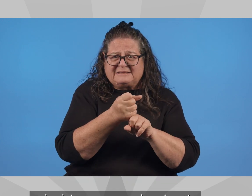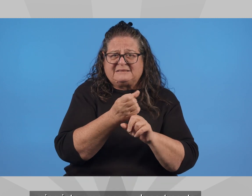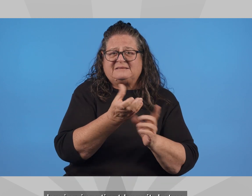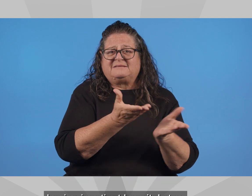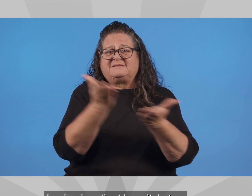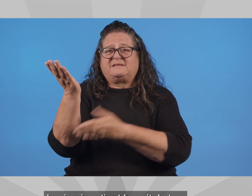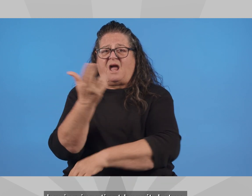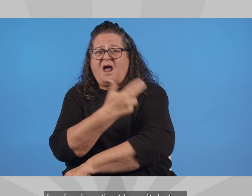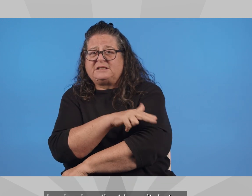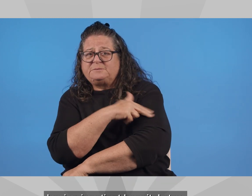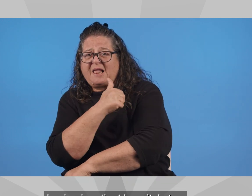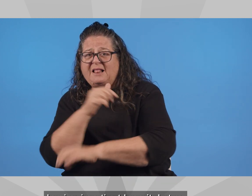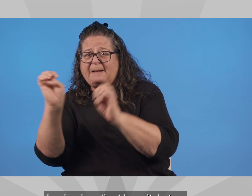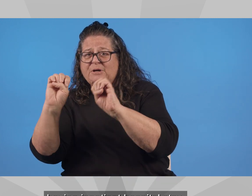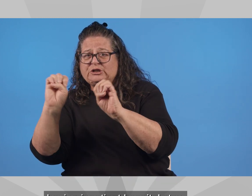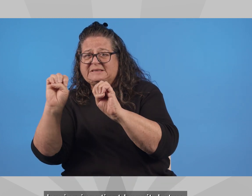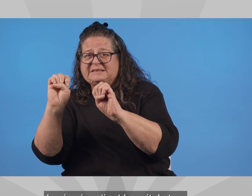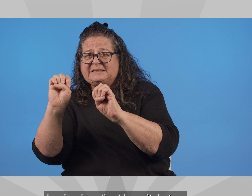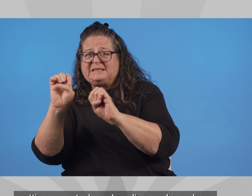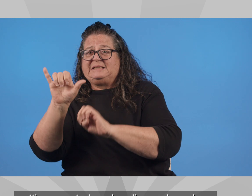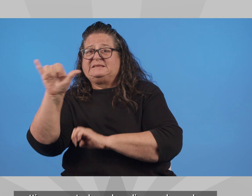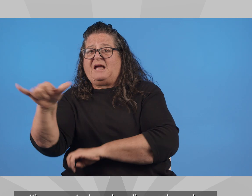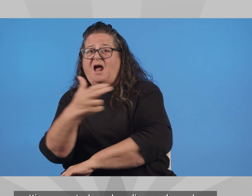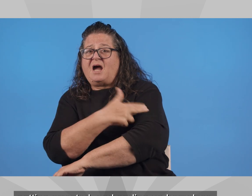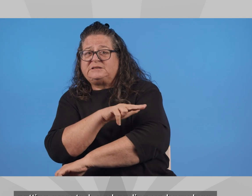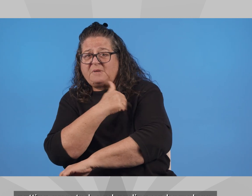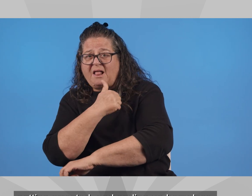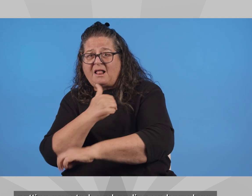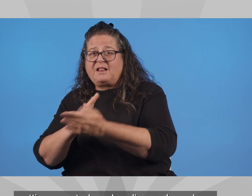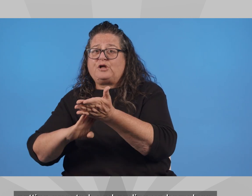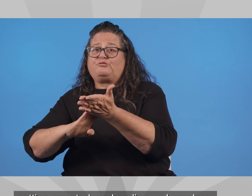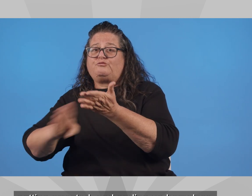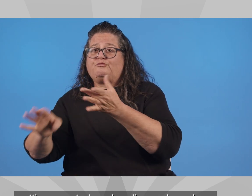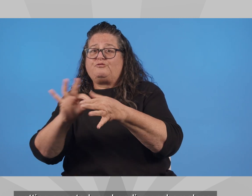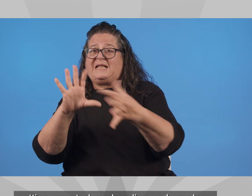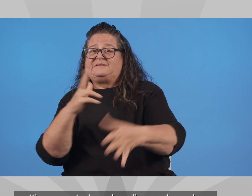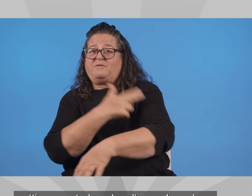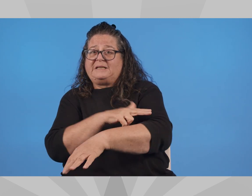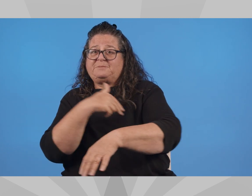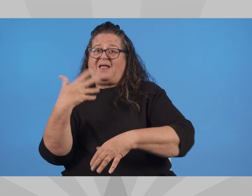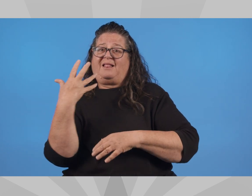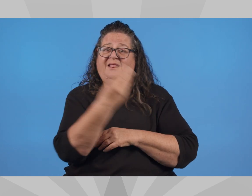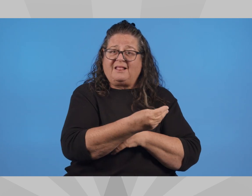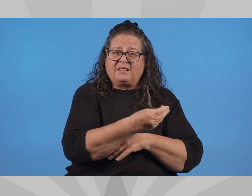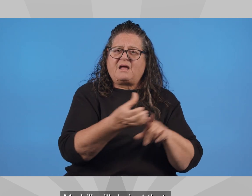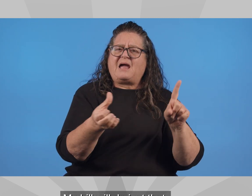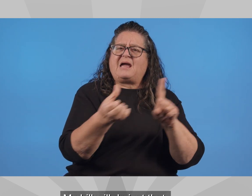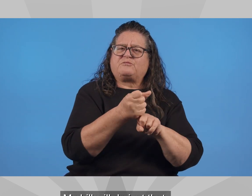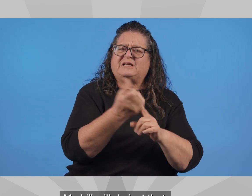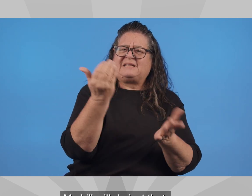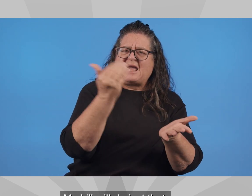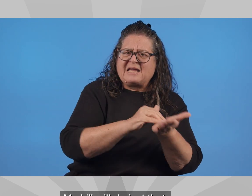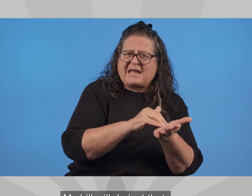departments, having inpatient hospital stay, getting arrested, and ending up homeless.